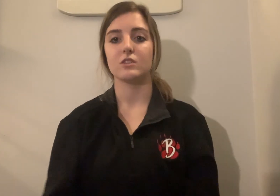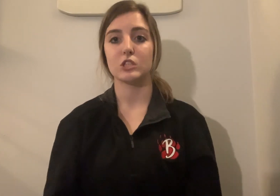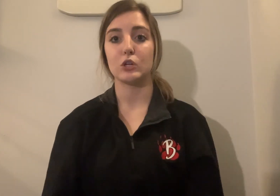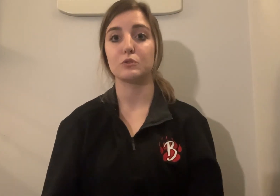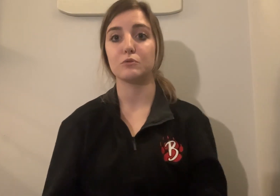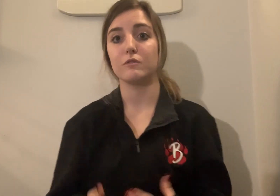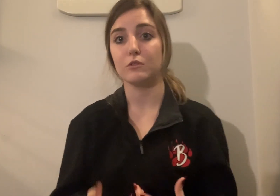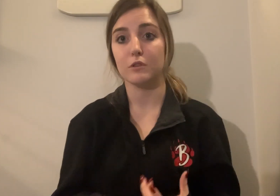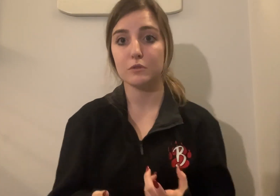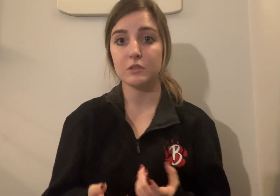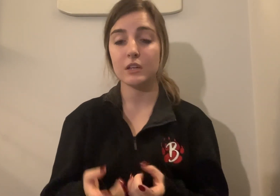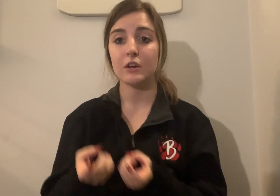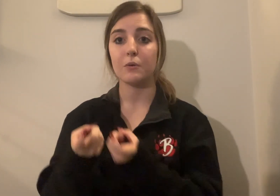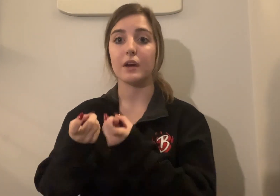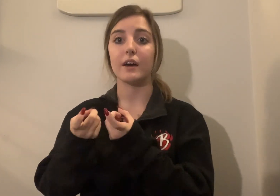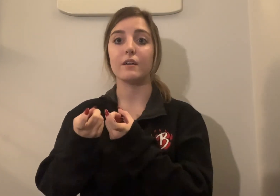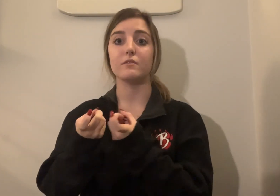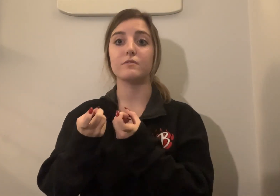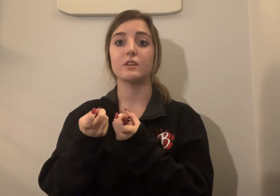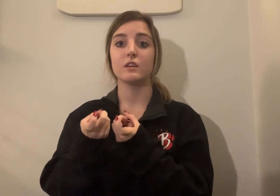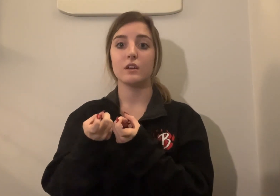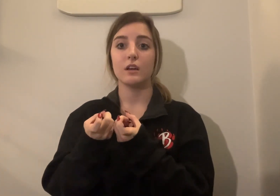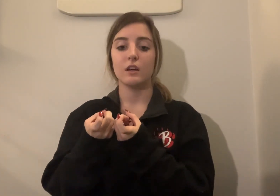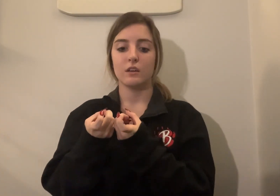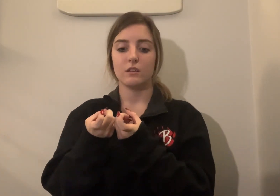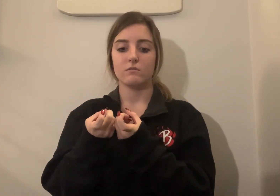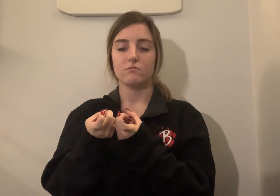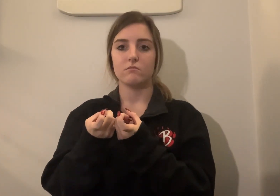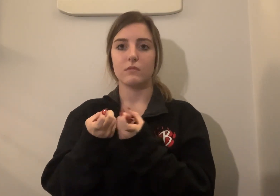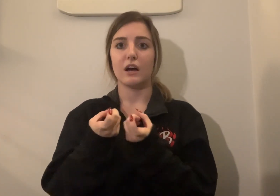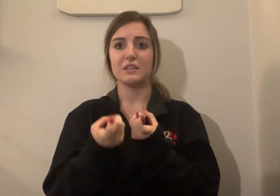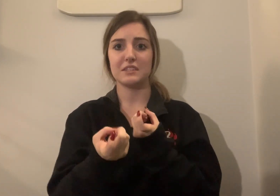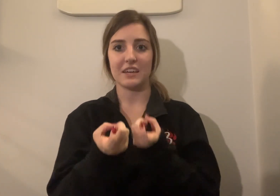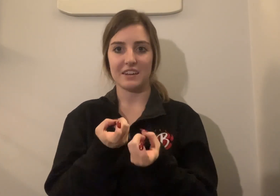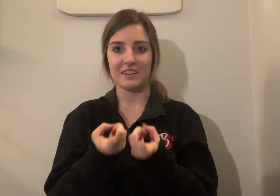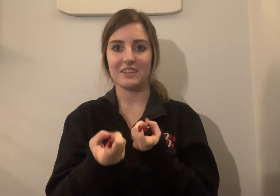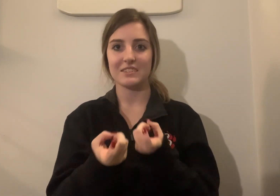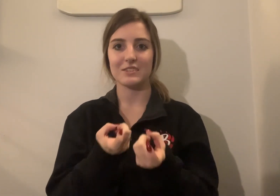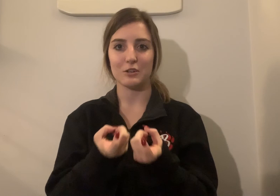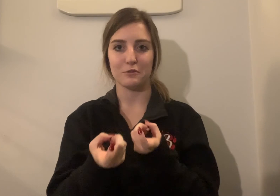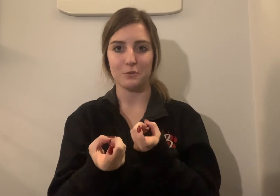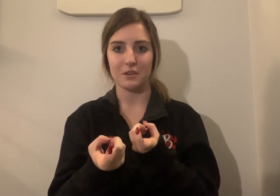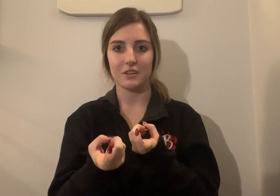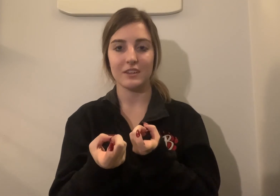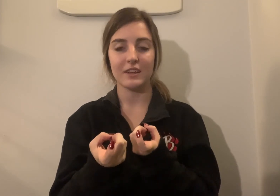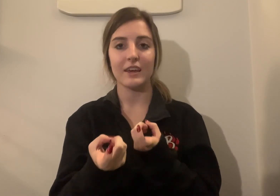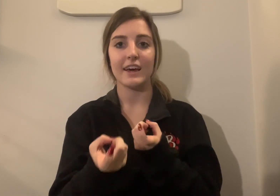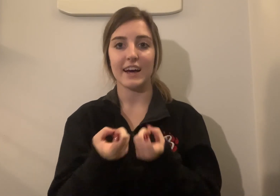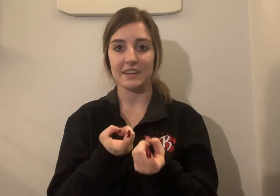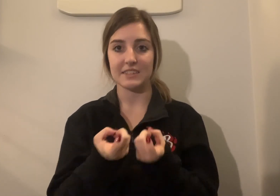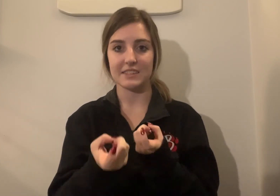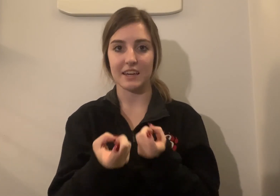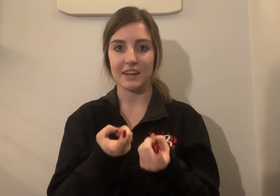So to review those, we have ice skating is the shuffle one. Ice skating.